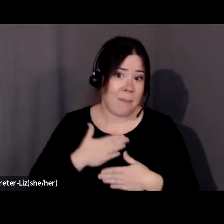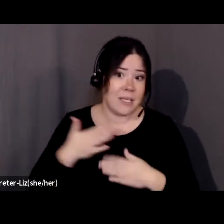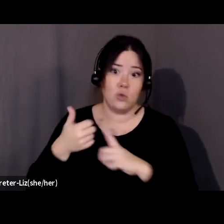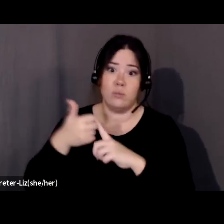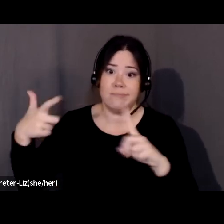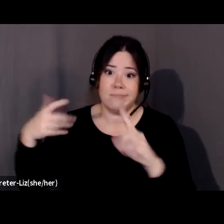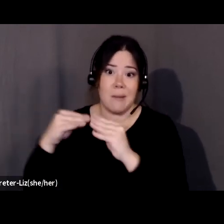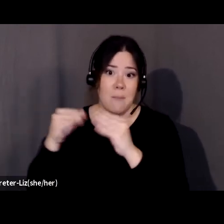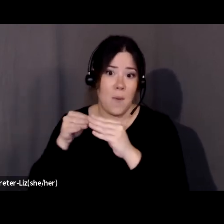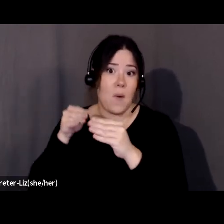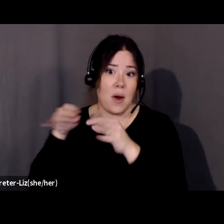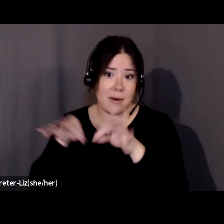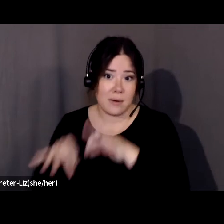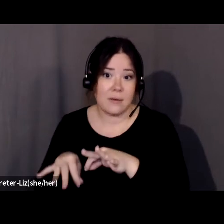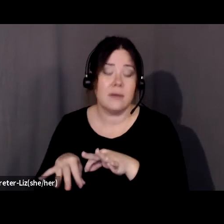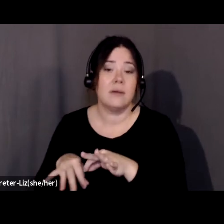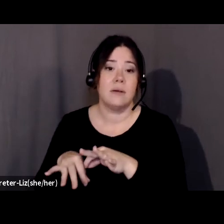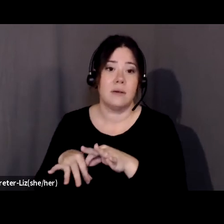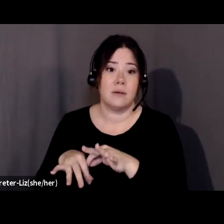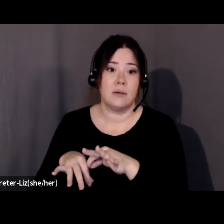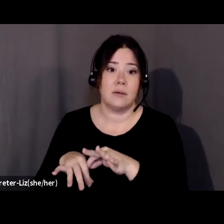information about